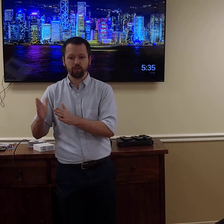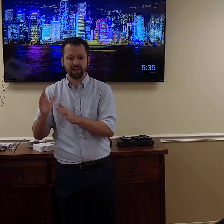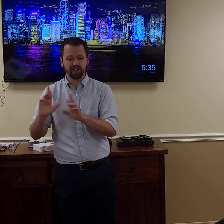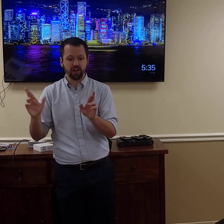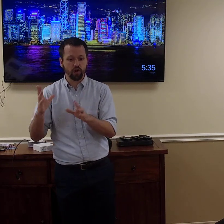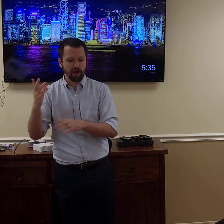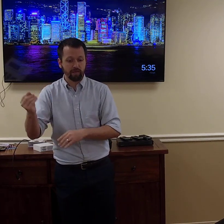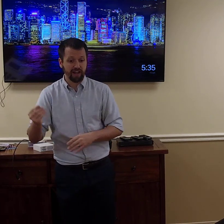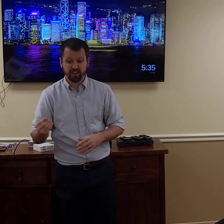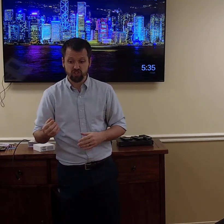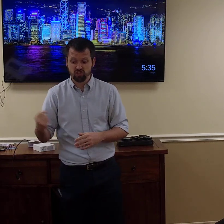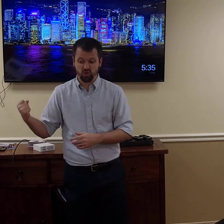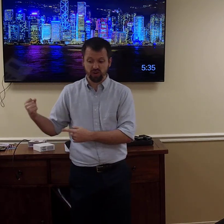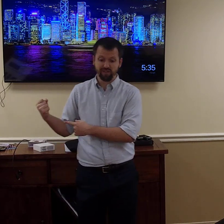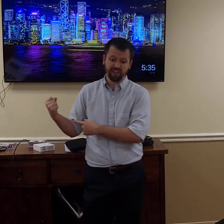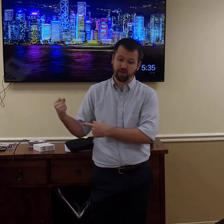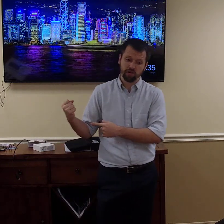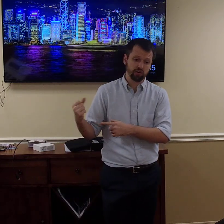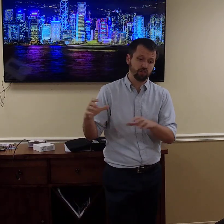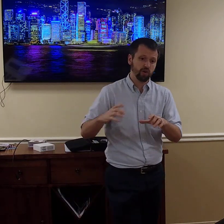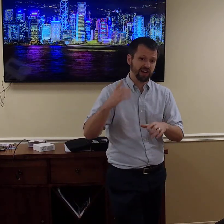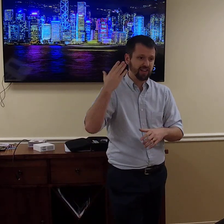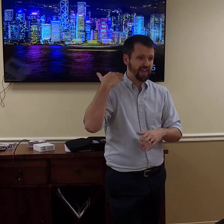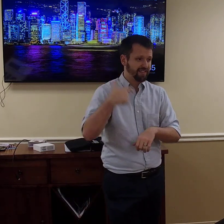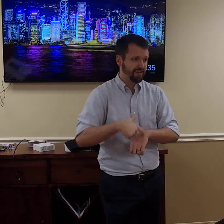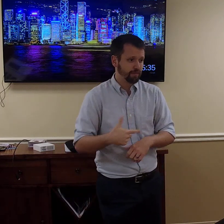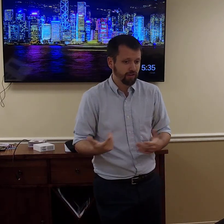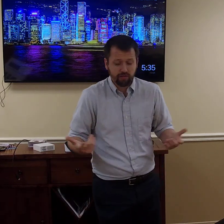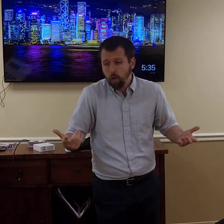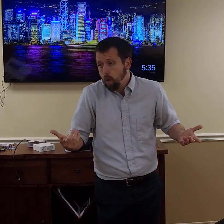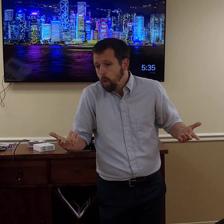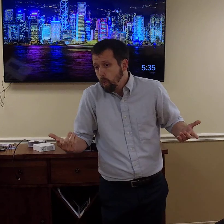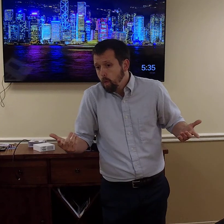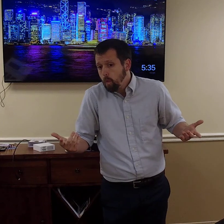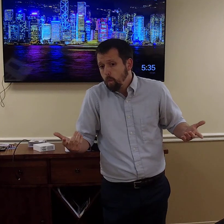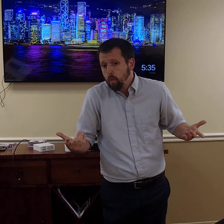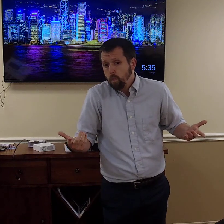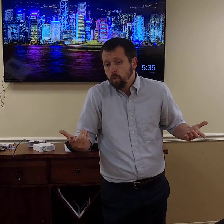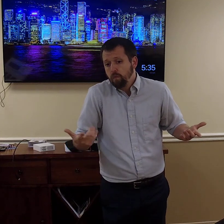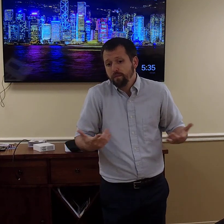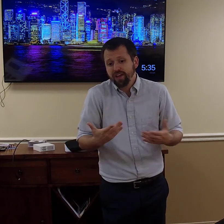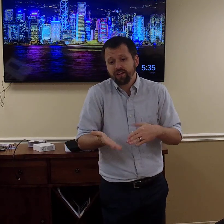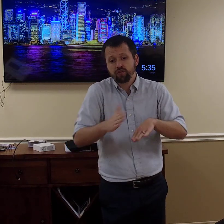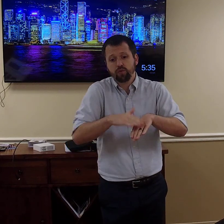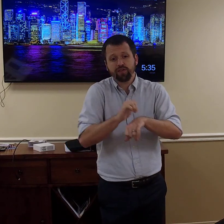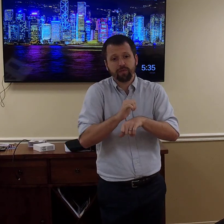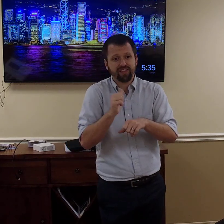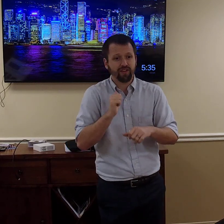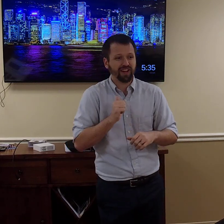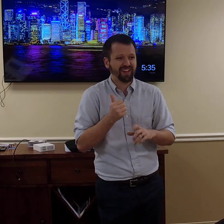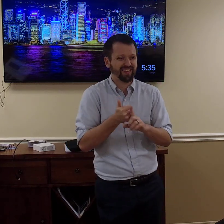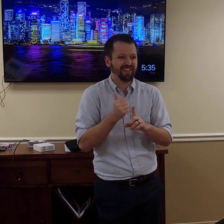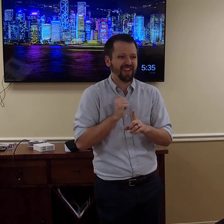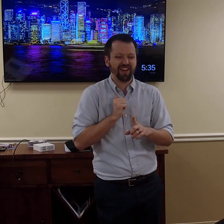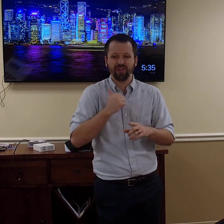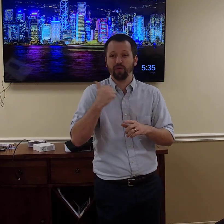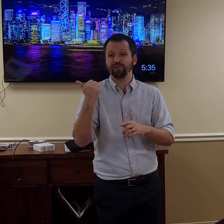ready to go, I mean, I could just hold off on that one and do the one I did last time because why make extra work for myself? I can save that other one for